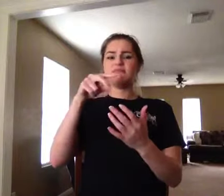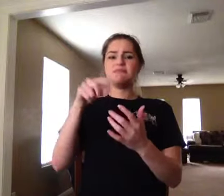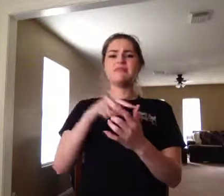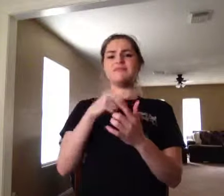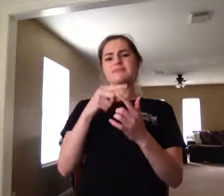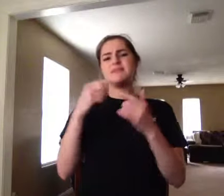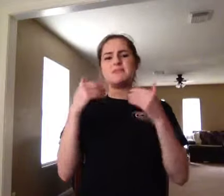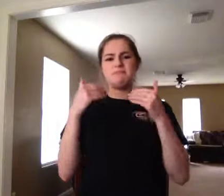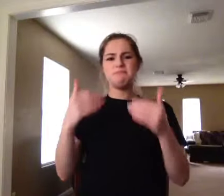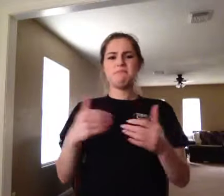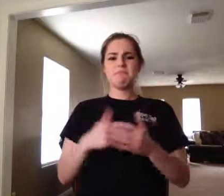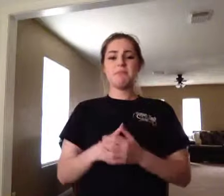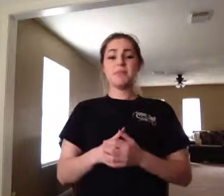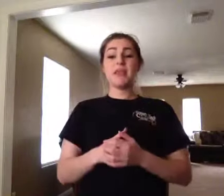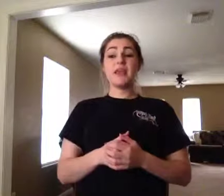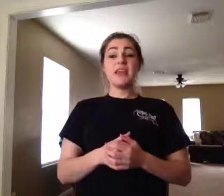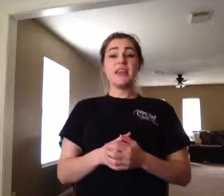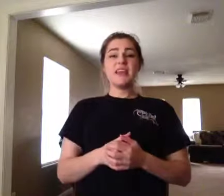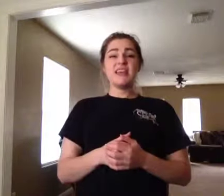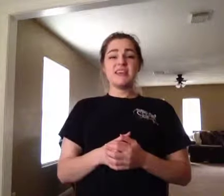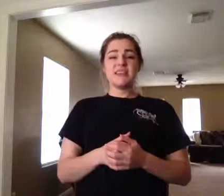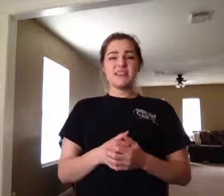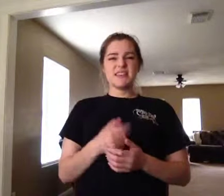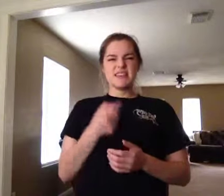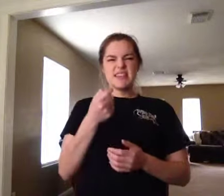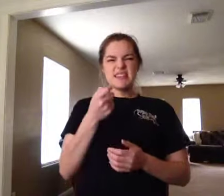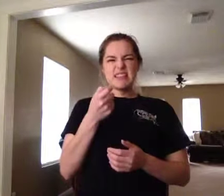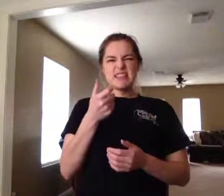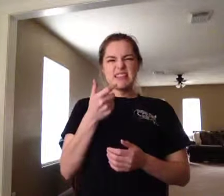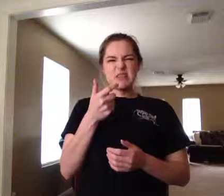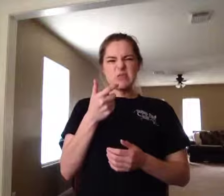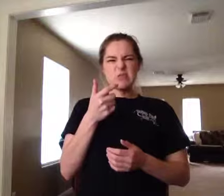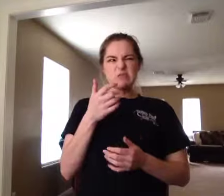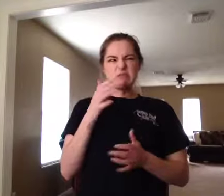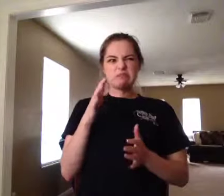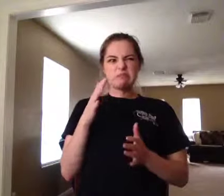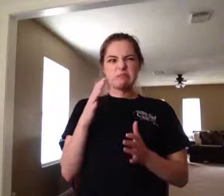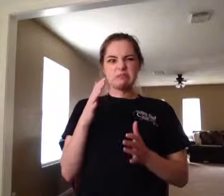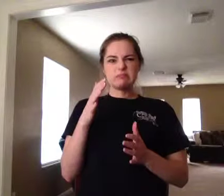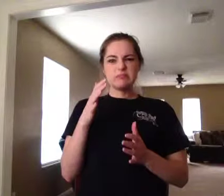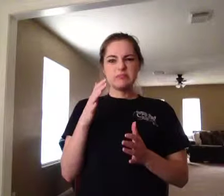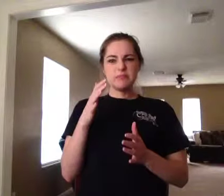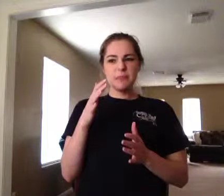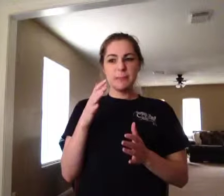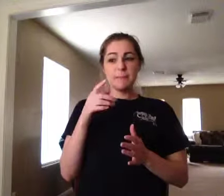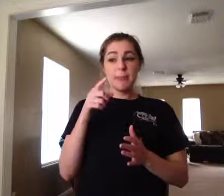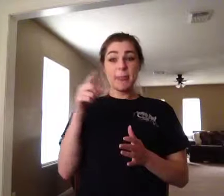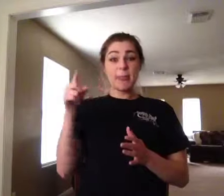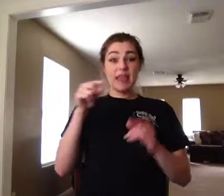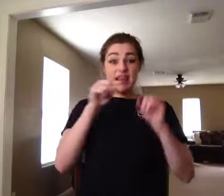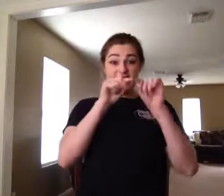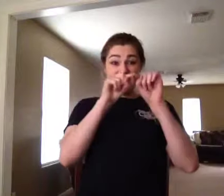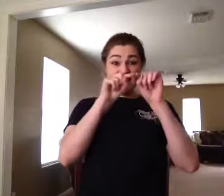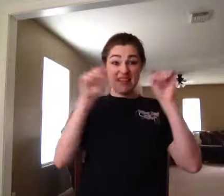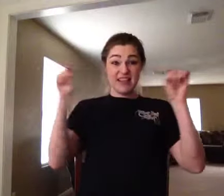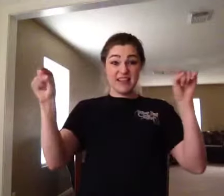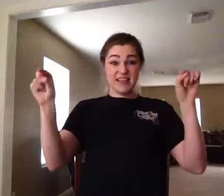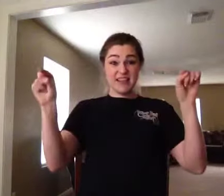technicality. This is going to represent what I'm going to call, and what lots of people call, the real number line. It's